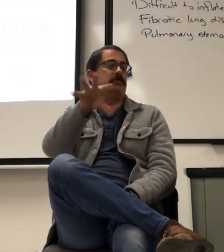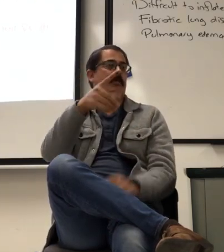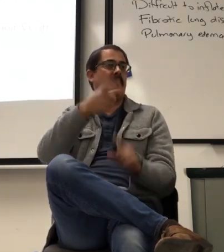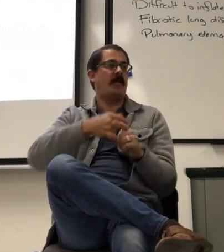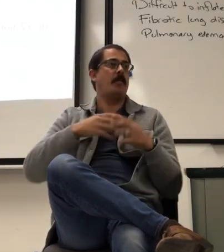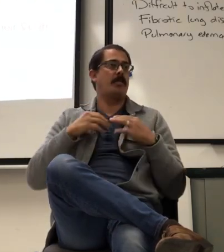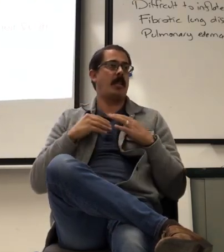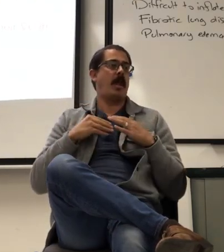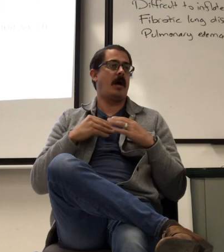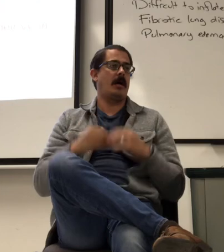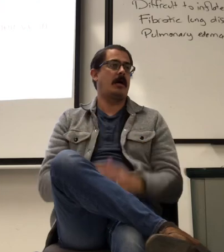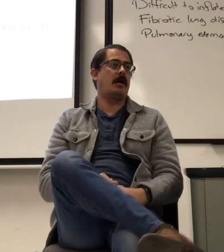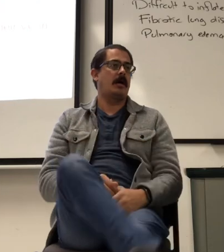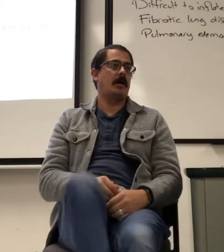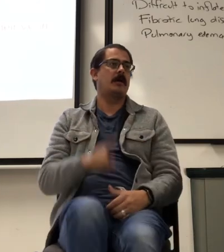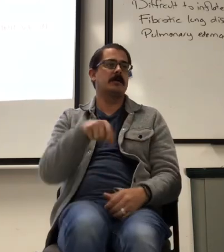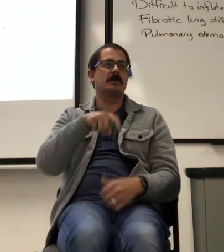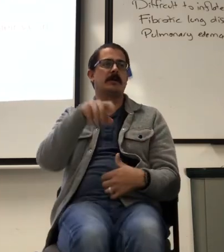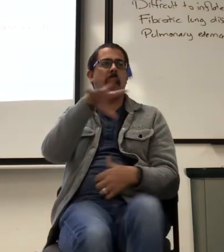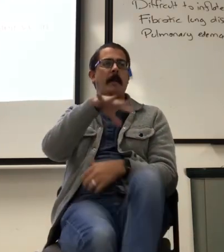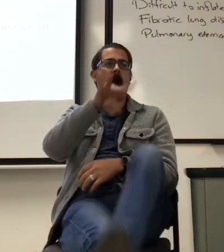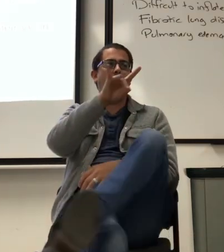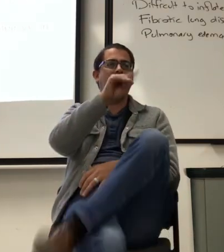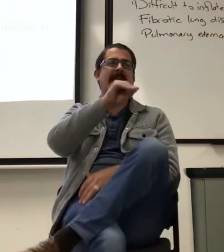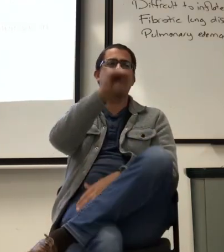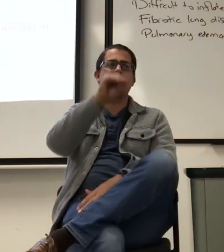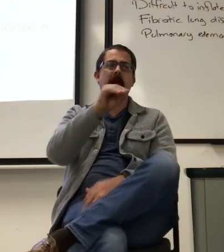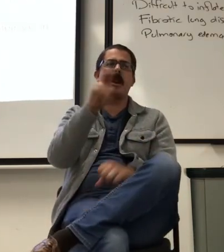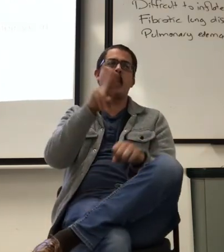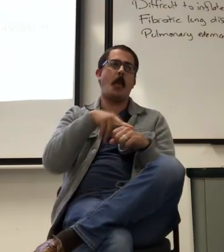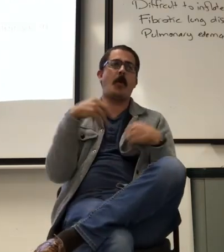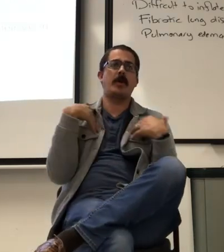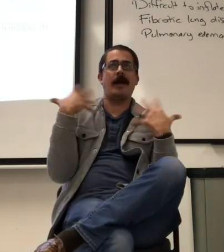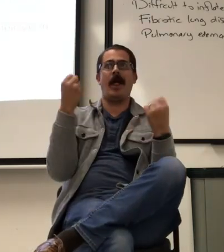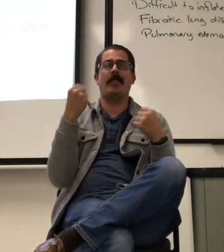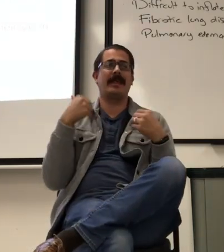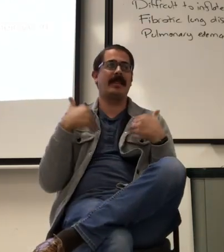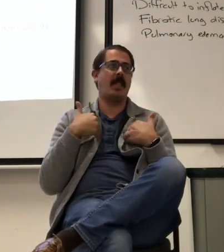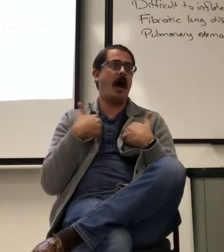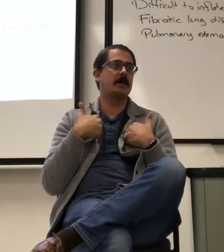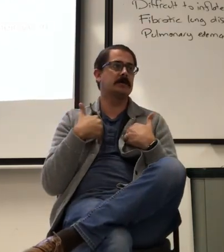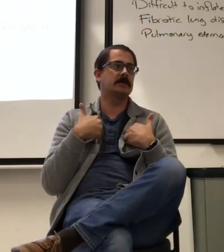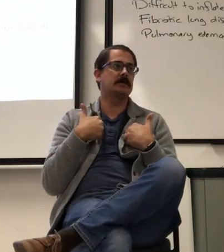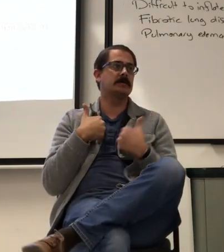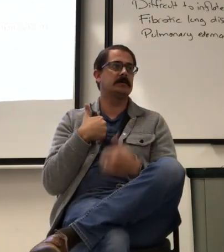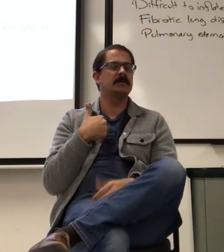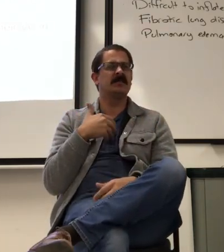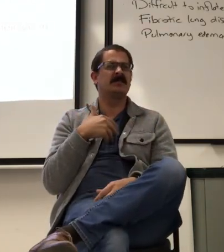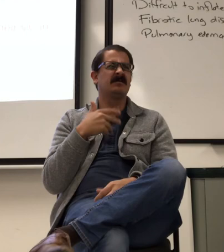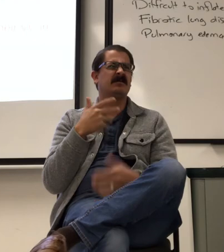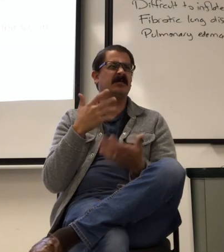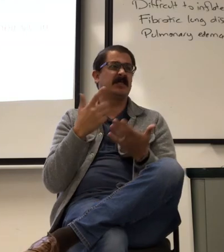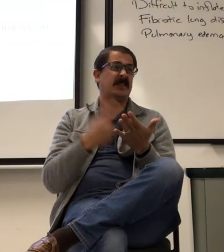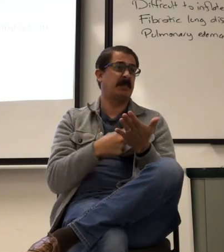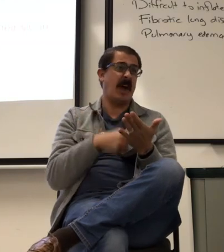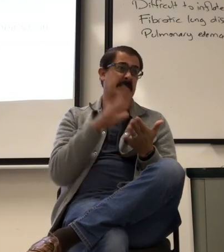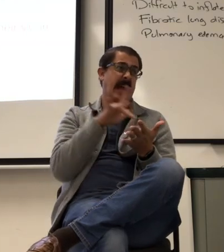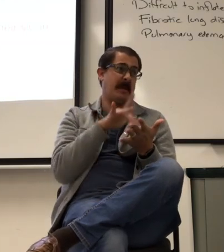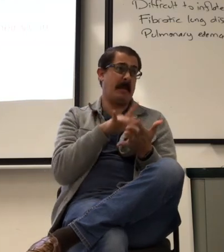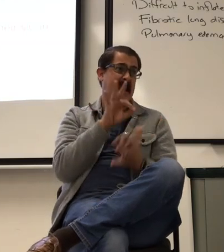It should be 80%. Okay. In normal, young, healthy lungs, I mean, I see like in the